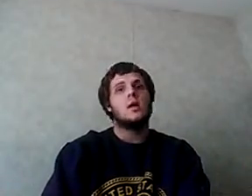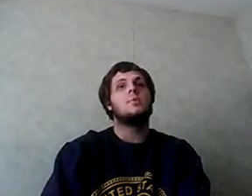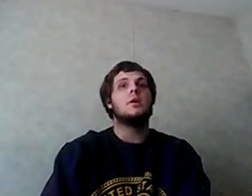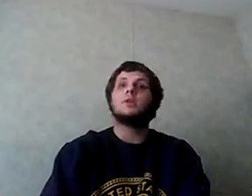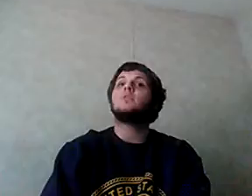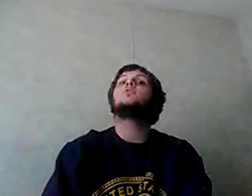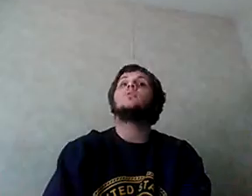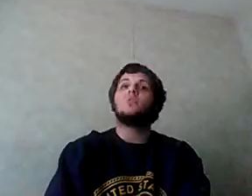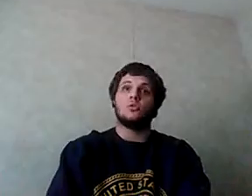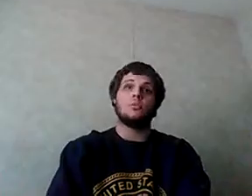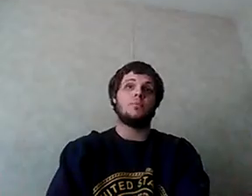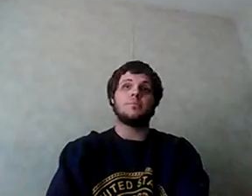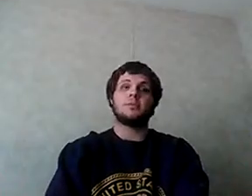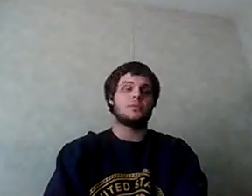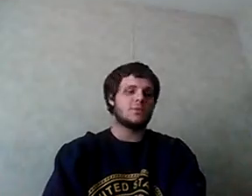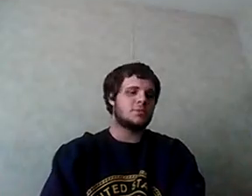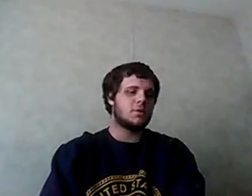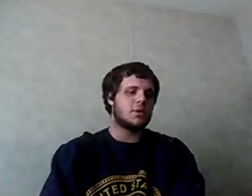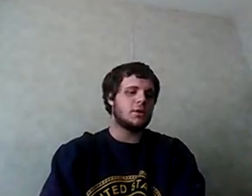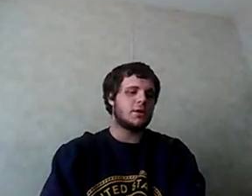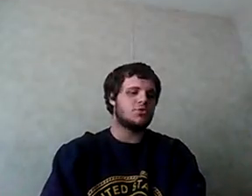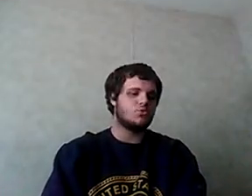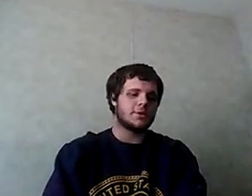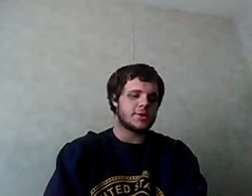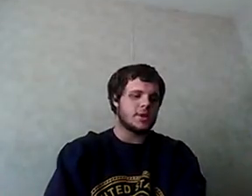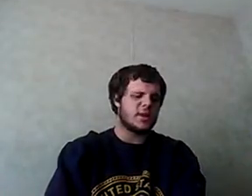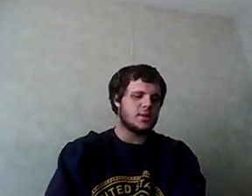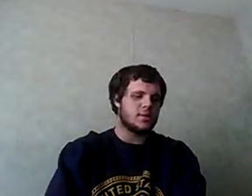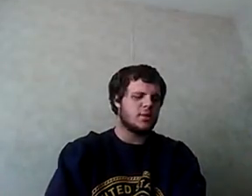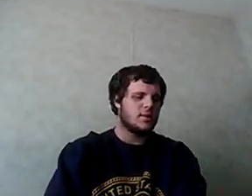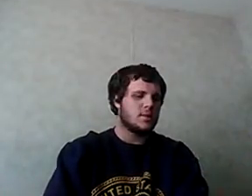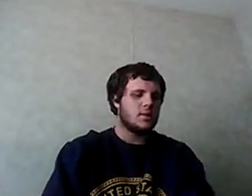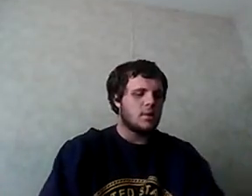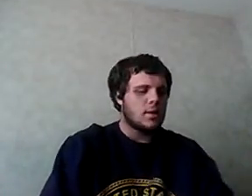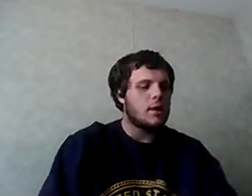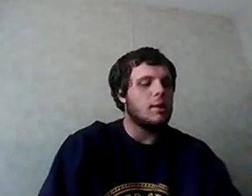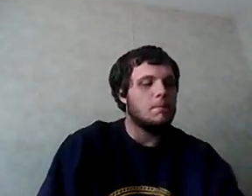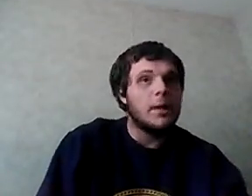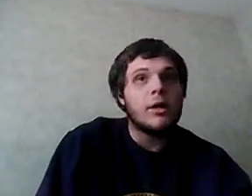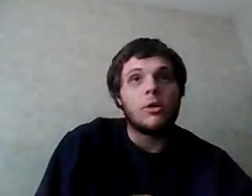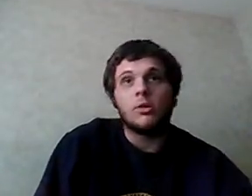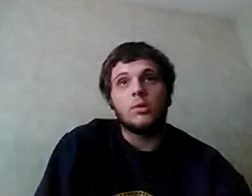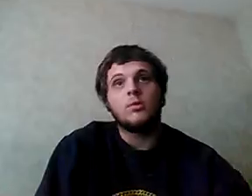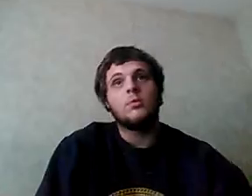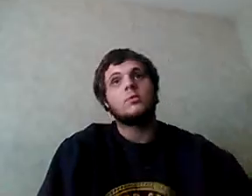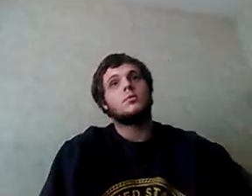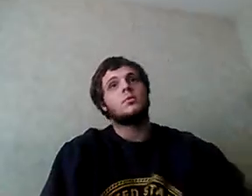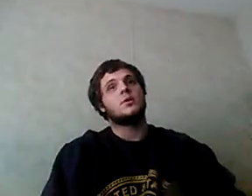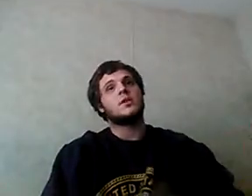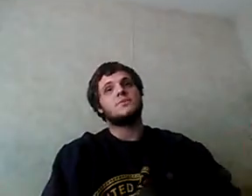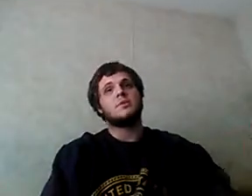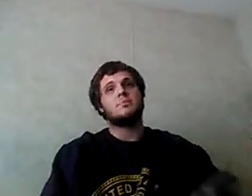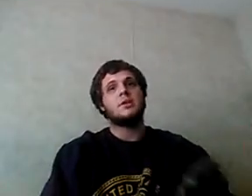I mean, you probably kill somebody that's risking a mil. Because I've seen